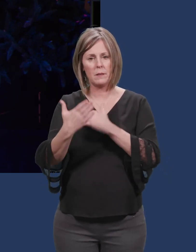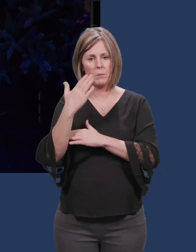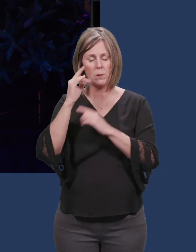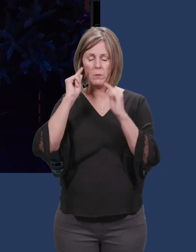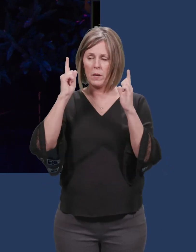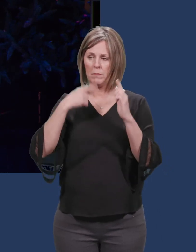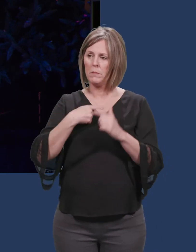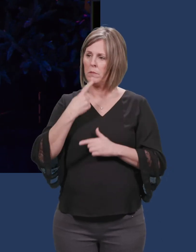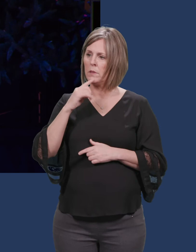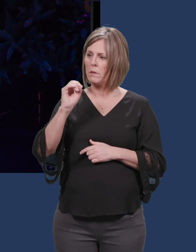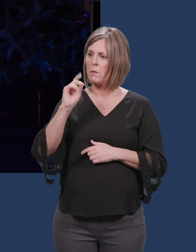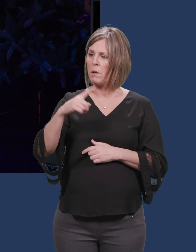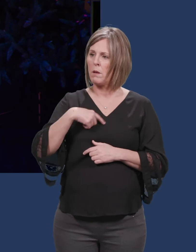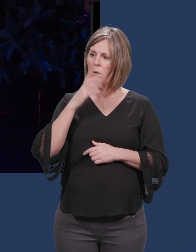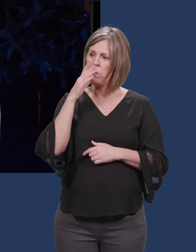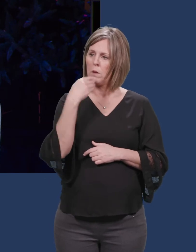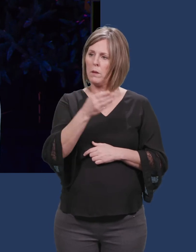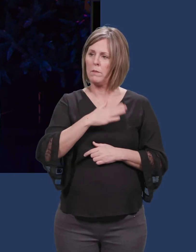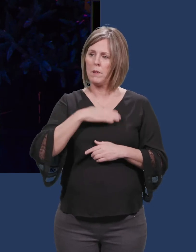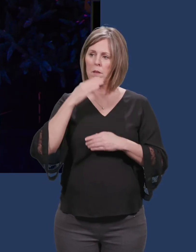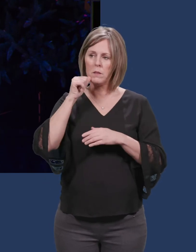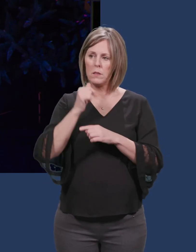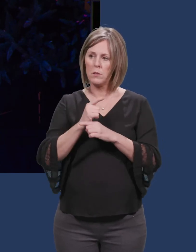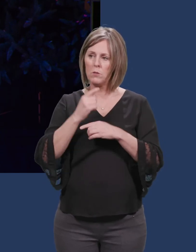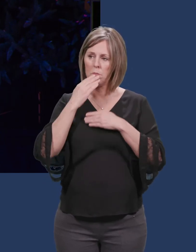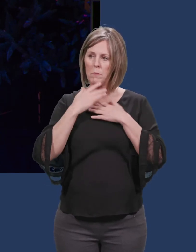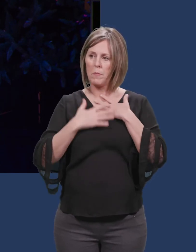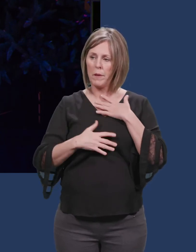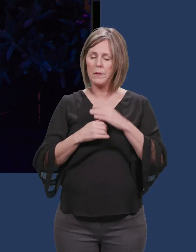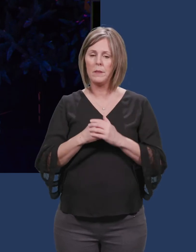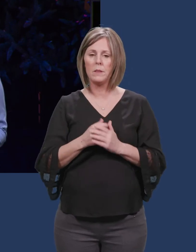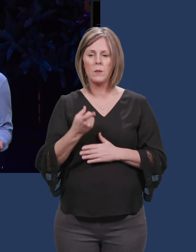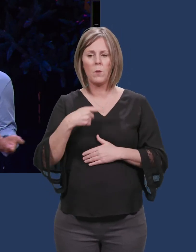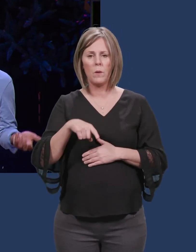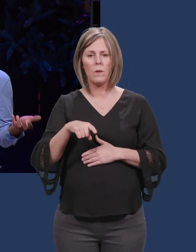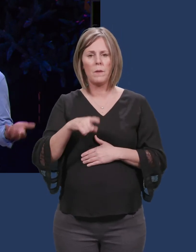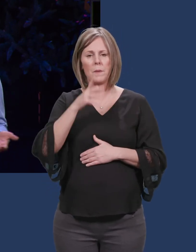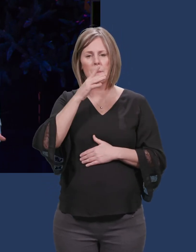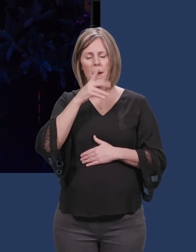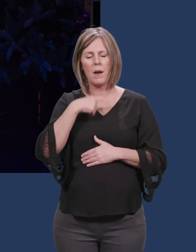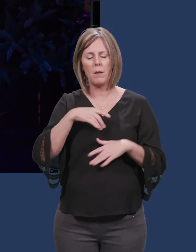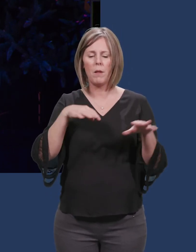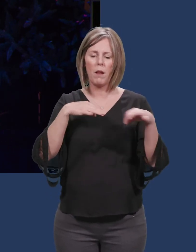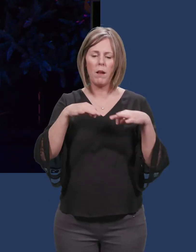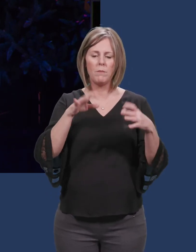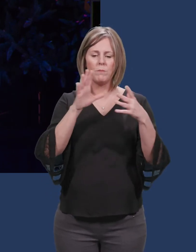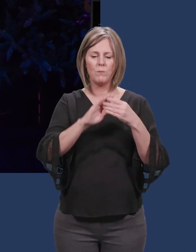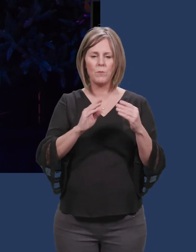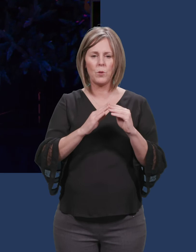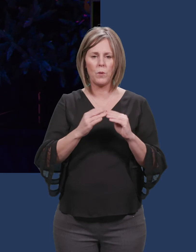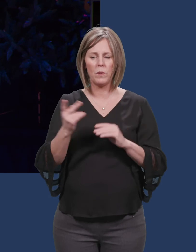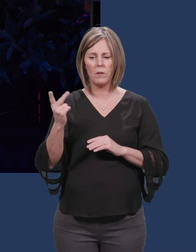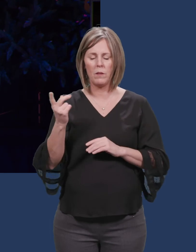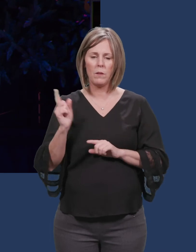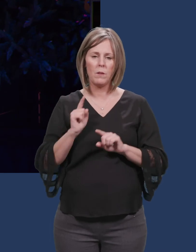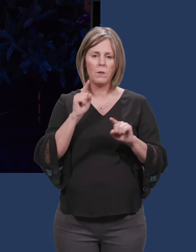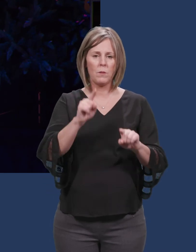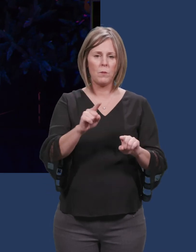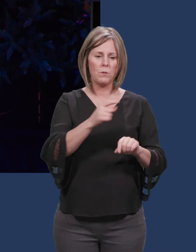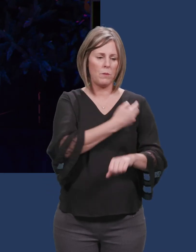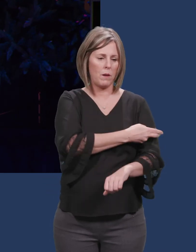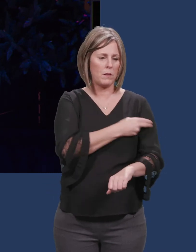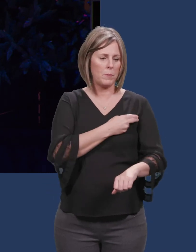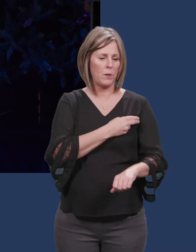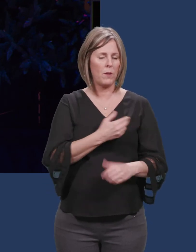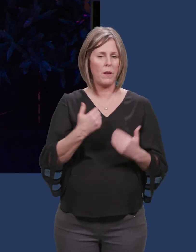okay, I decided I'll do it. So as Anne Lamott tells the story, they go to the hospital, and 6-year-old girl's on one